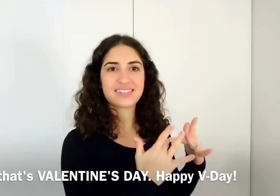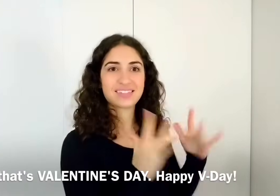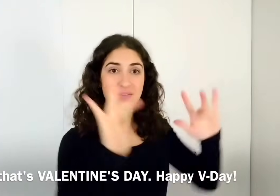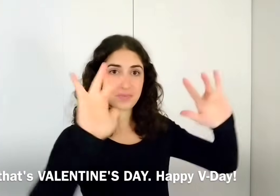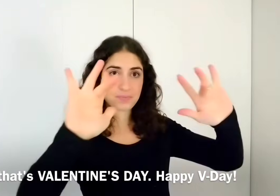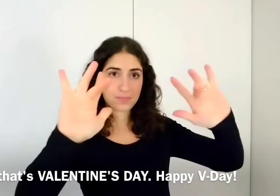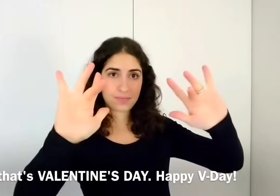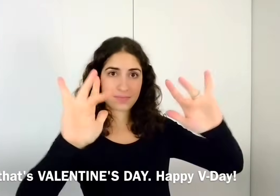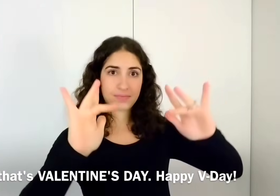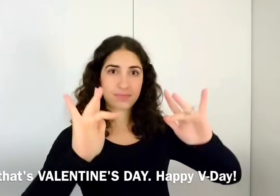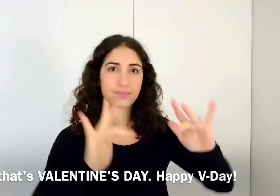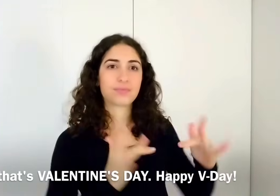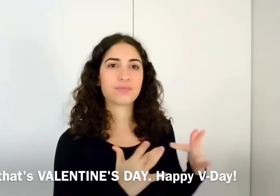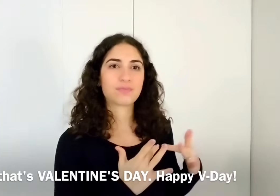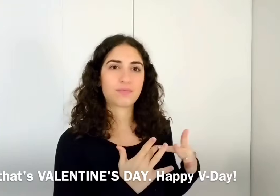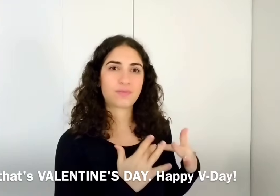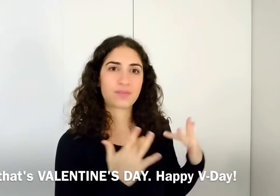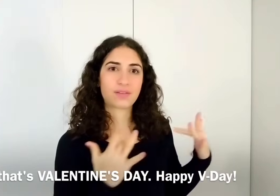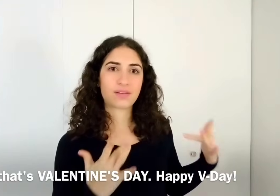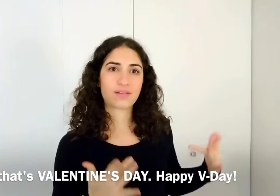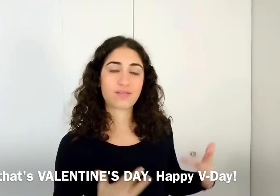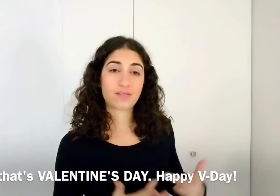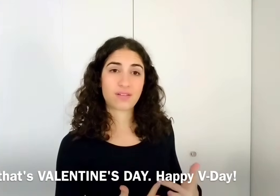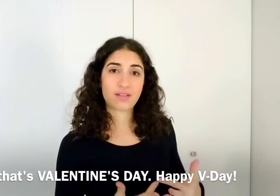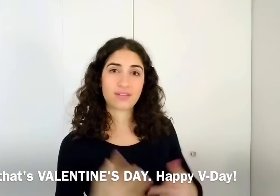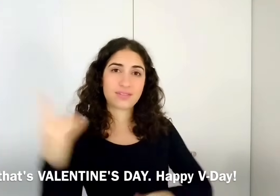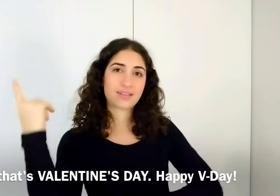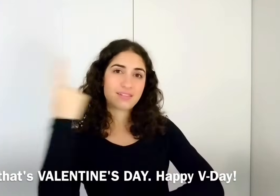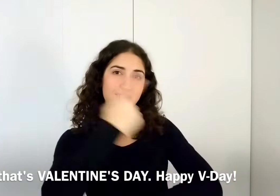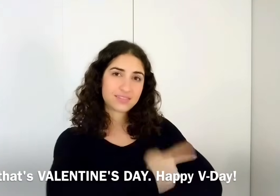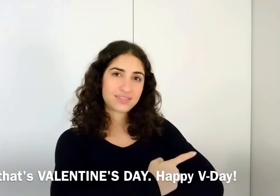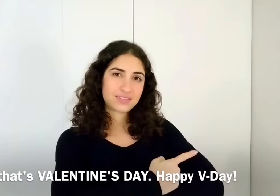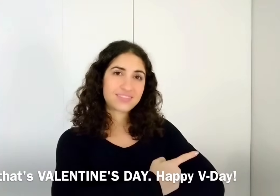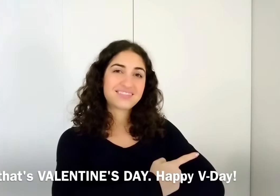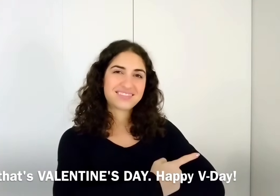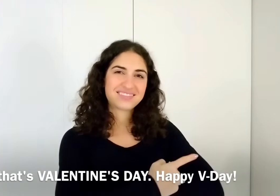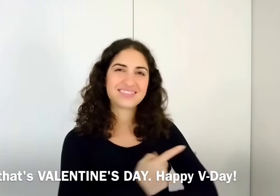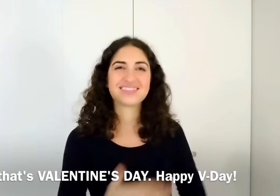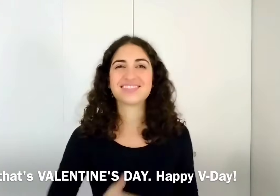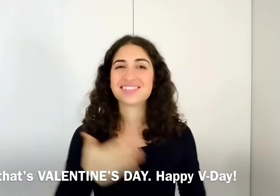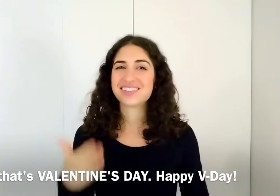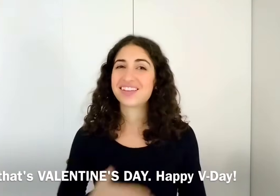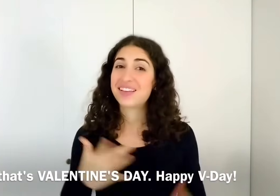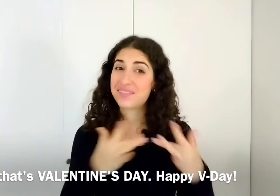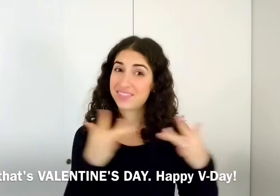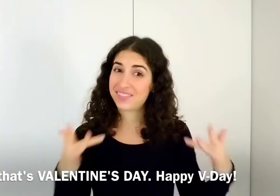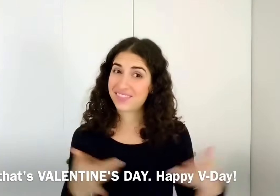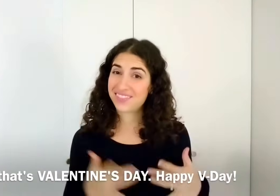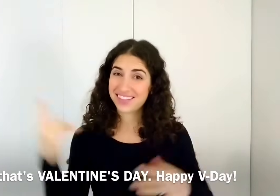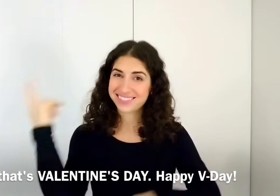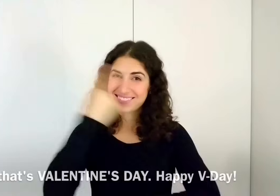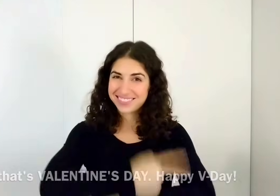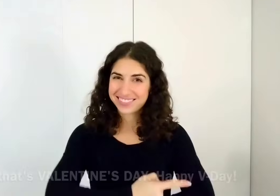the sign for Valentine's Day. So happy Valentine's